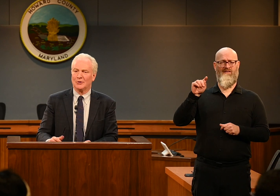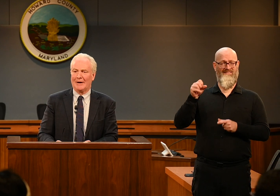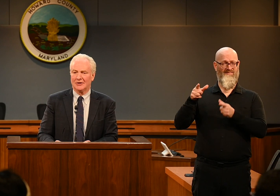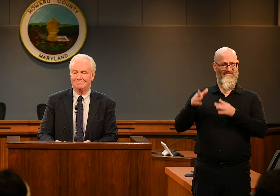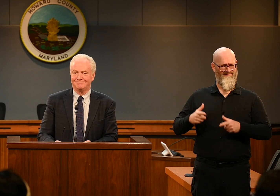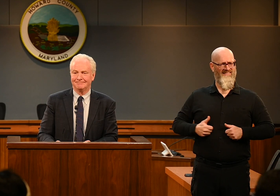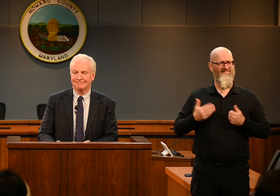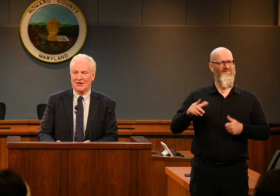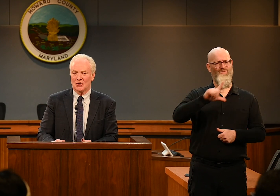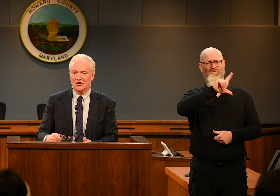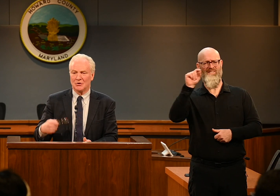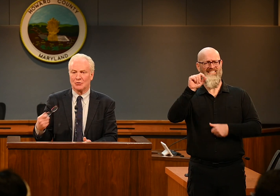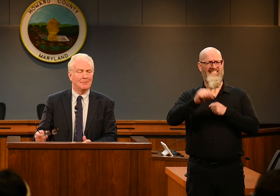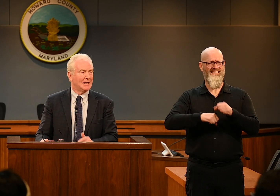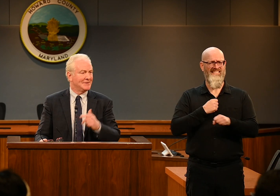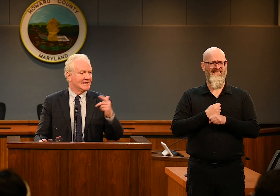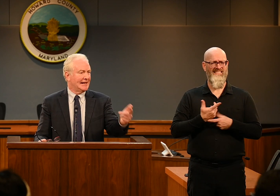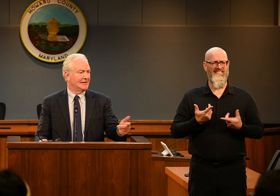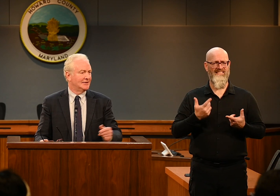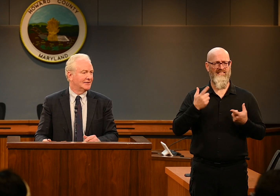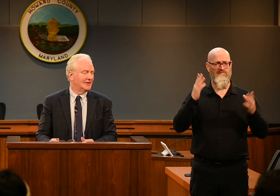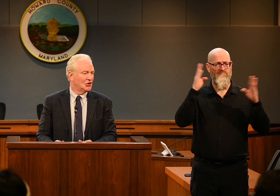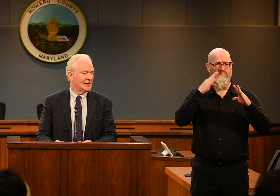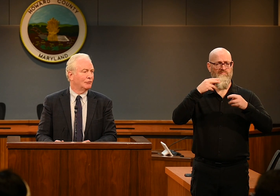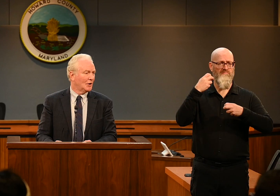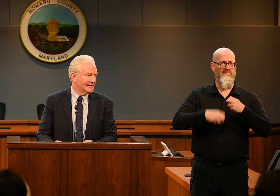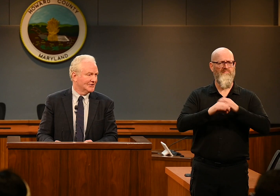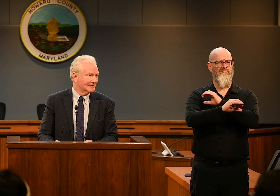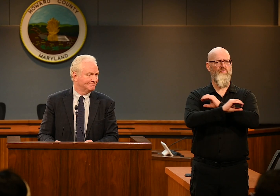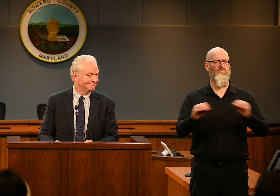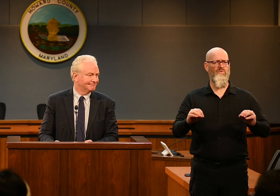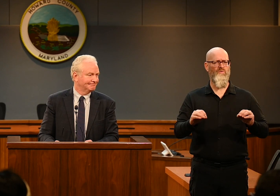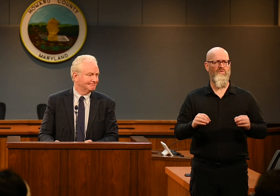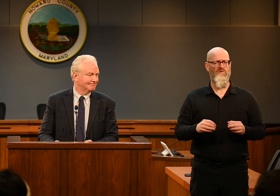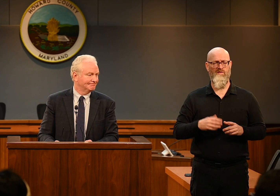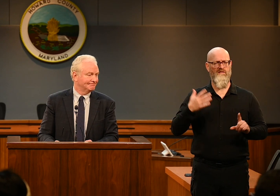No criminal record. She was swept up and detained. She had 4 kids,